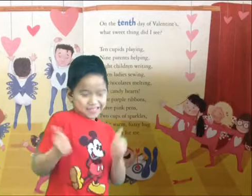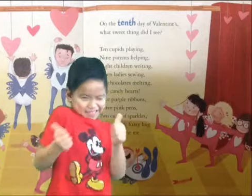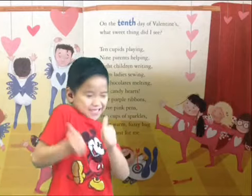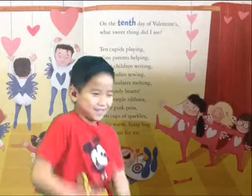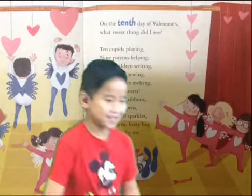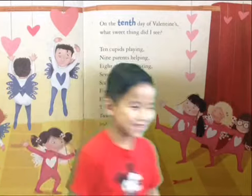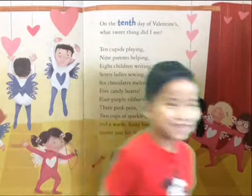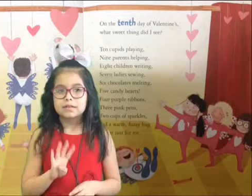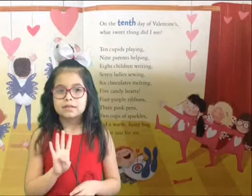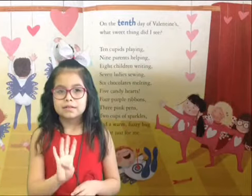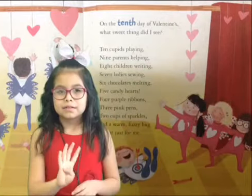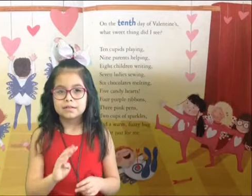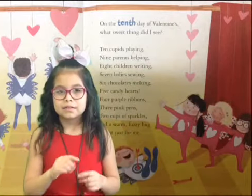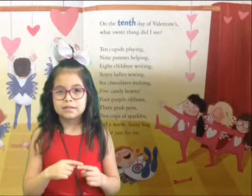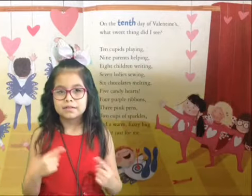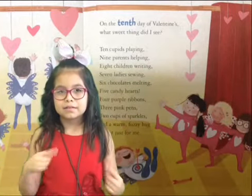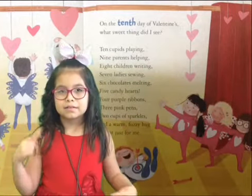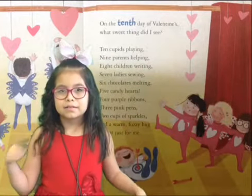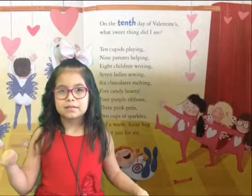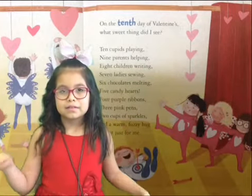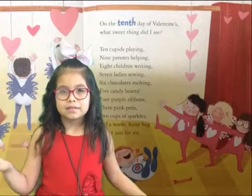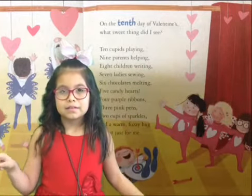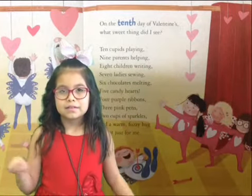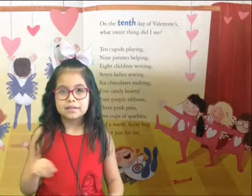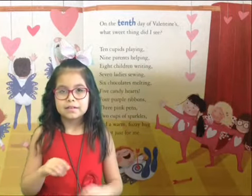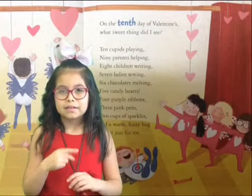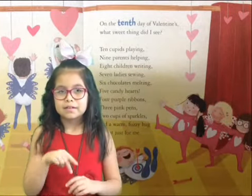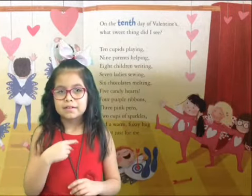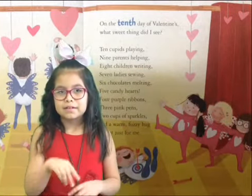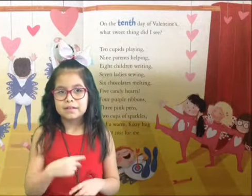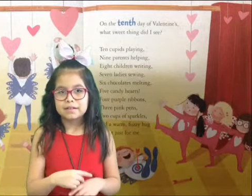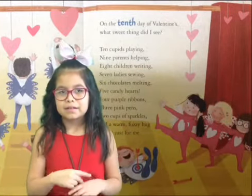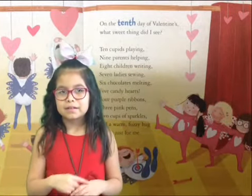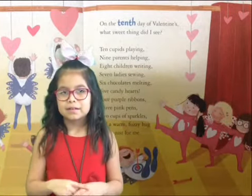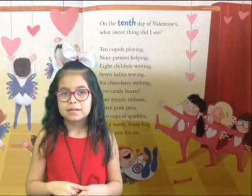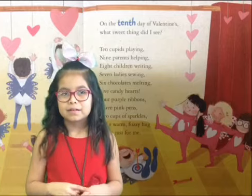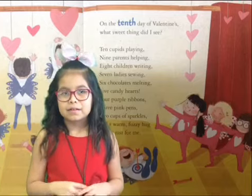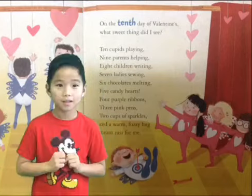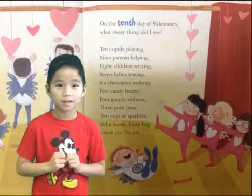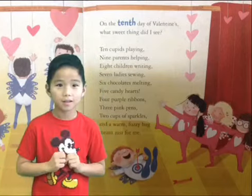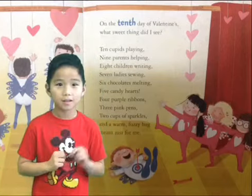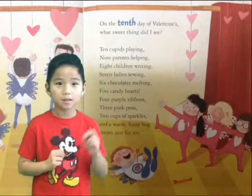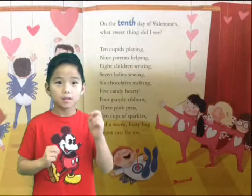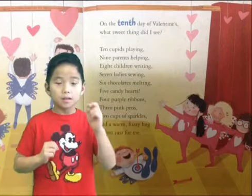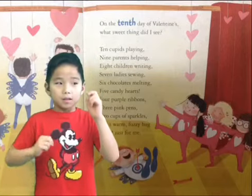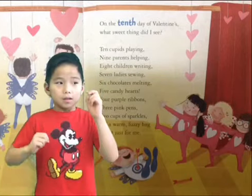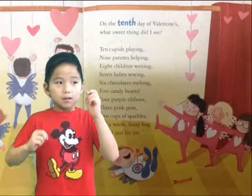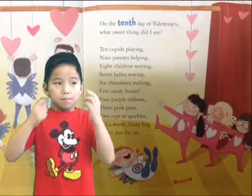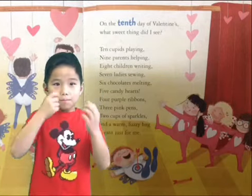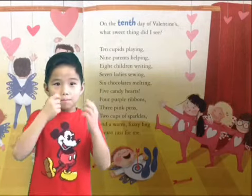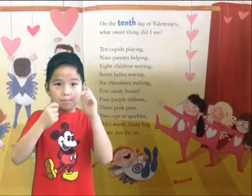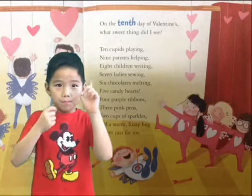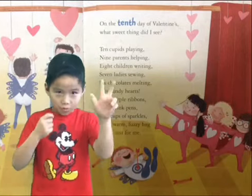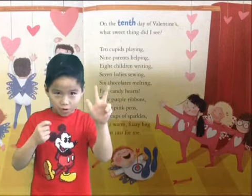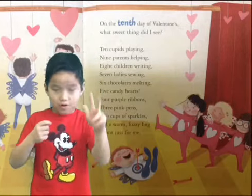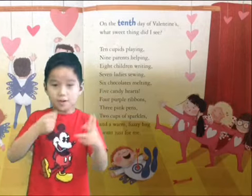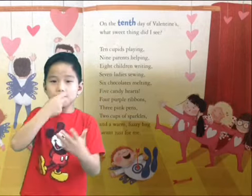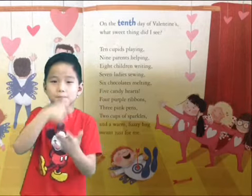four pulpit ribbons, three pink